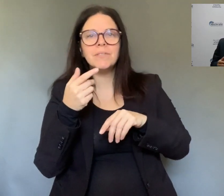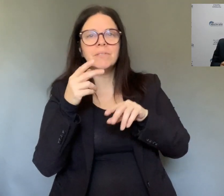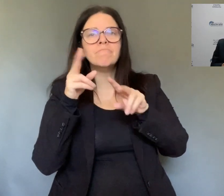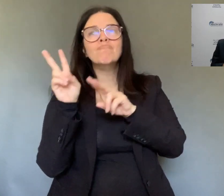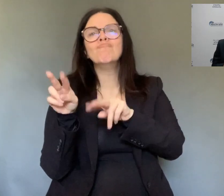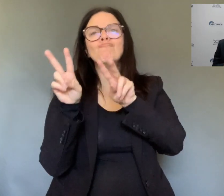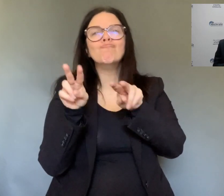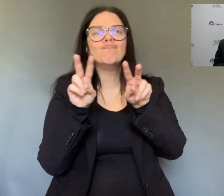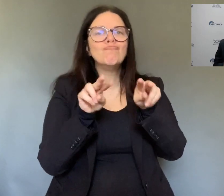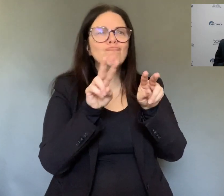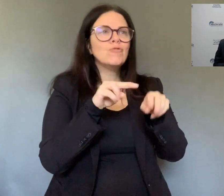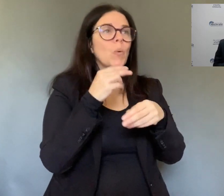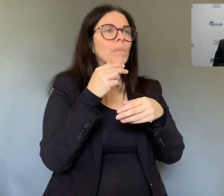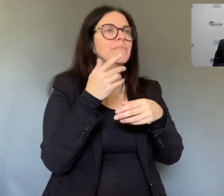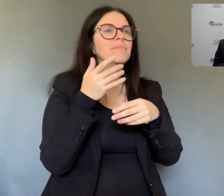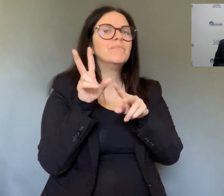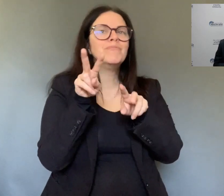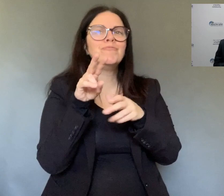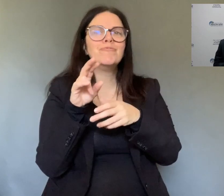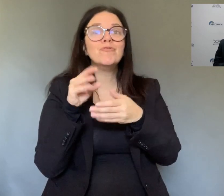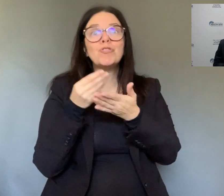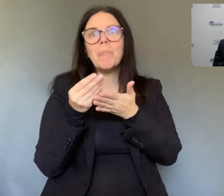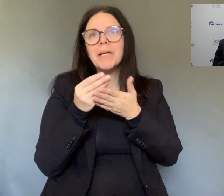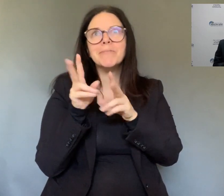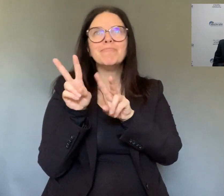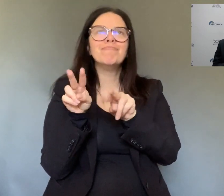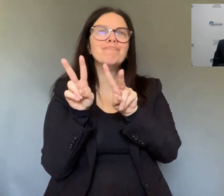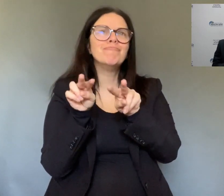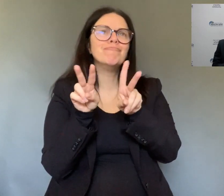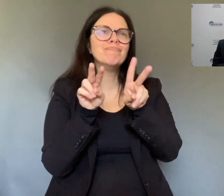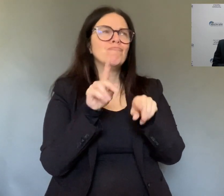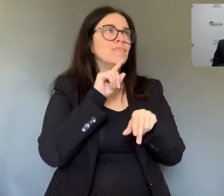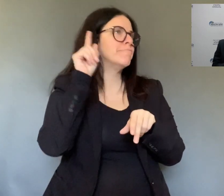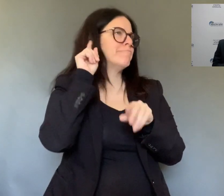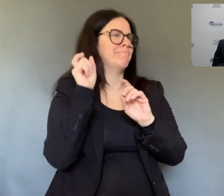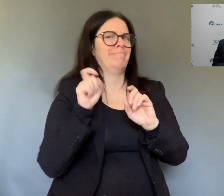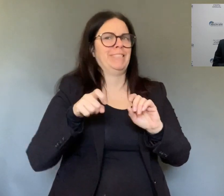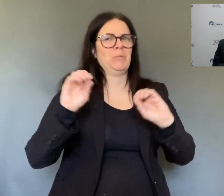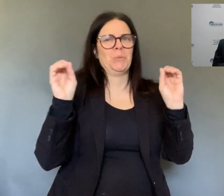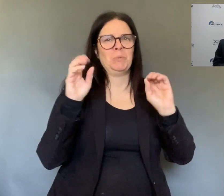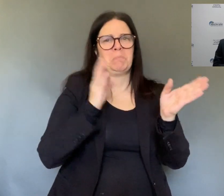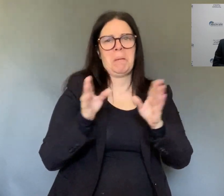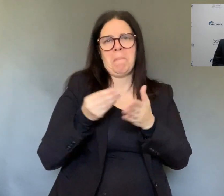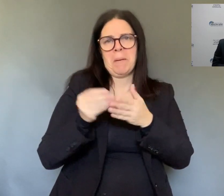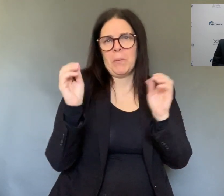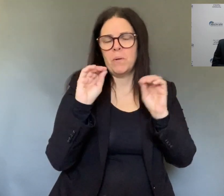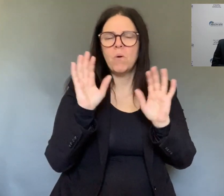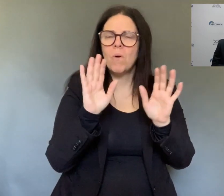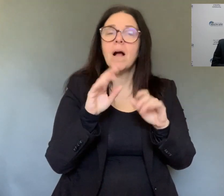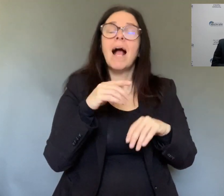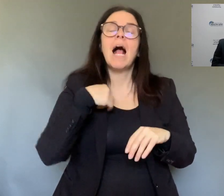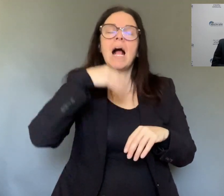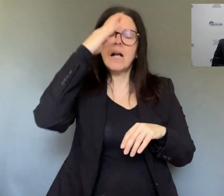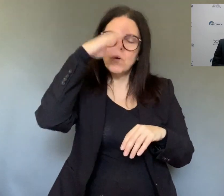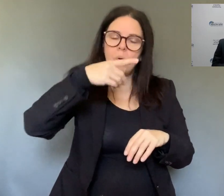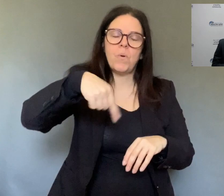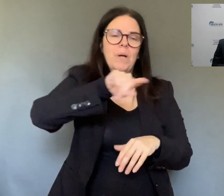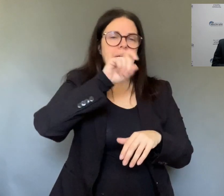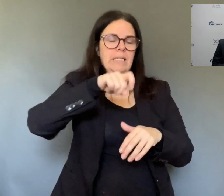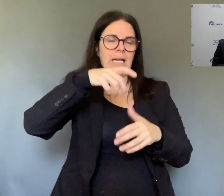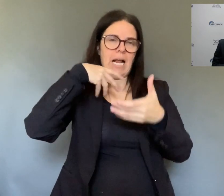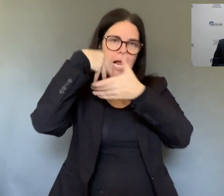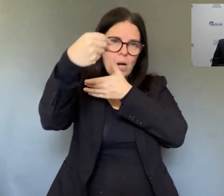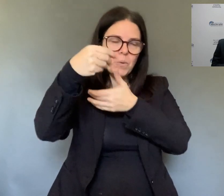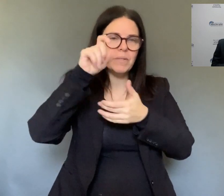window shopping. So maybe spend some more time and give it a more thought that yes, we need to be outside, we need to be engaged, we need to